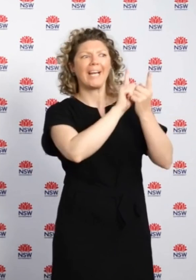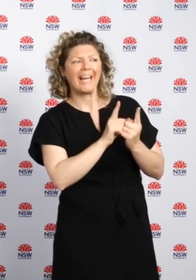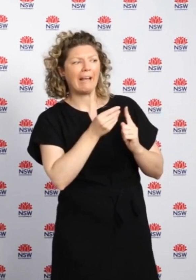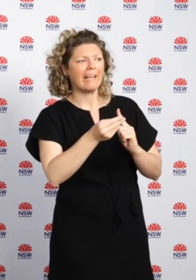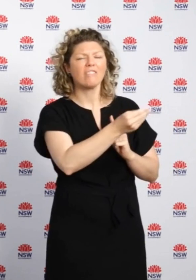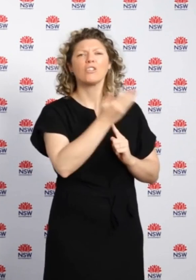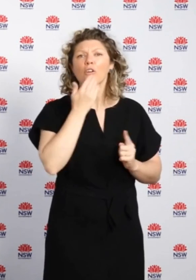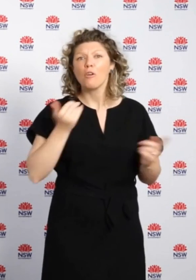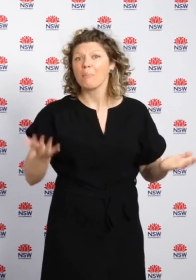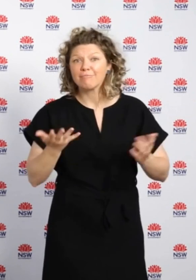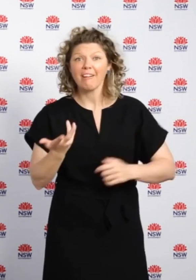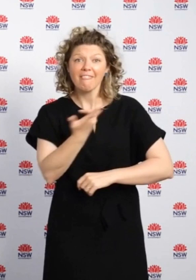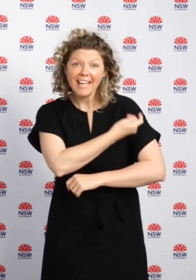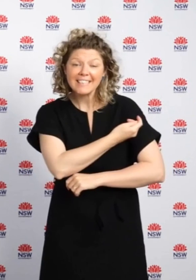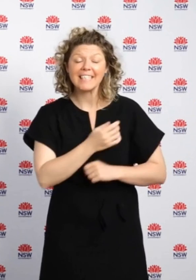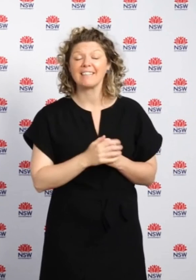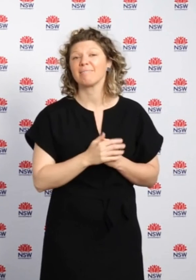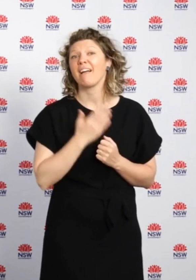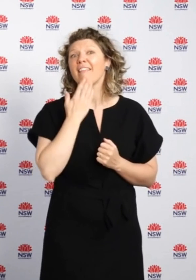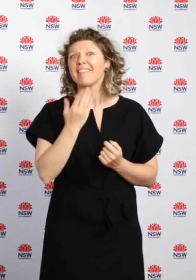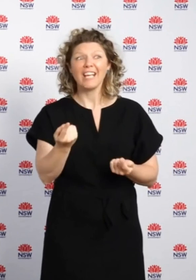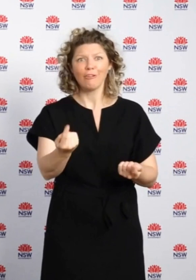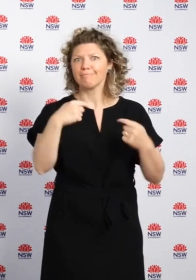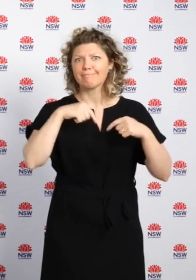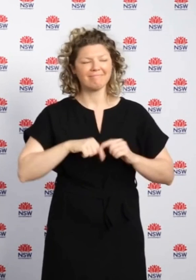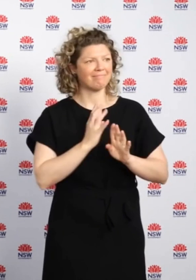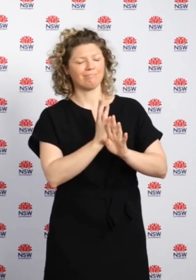keep up the vaccinations. Thank you for coming forward, for getting